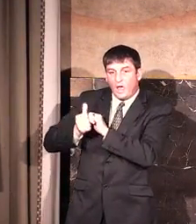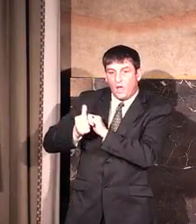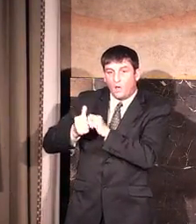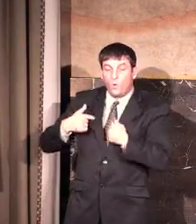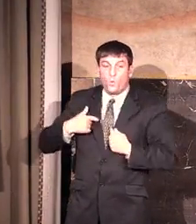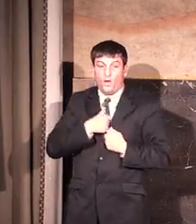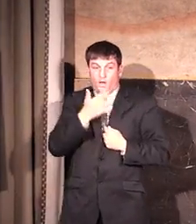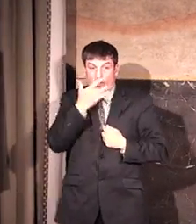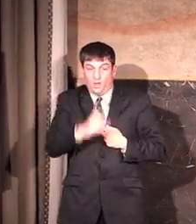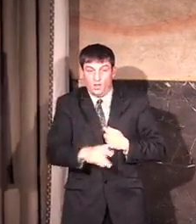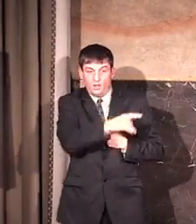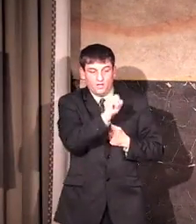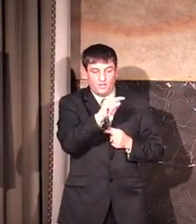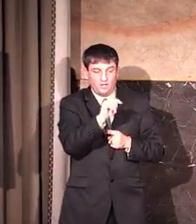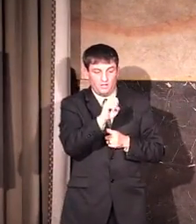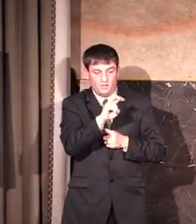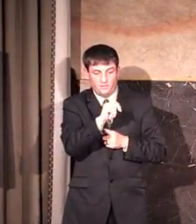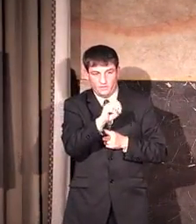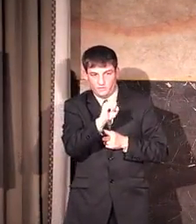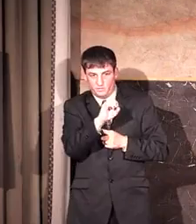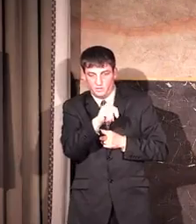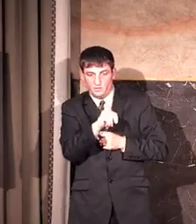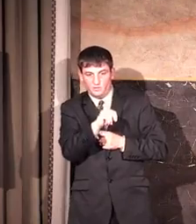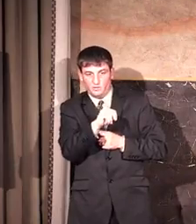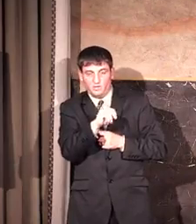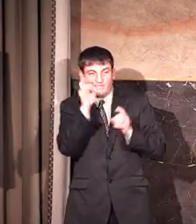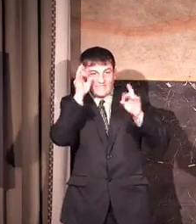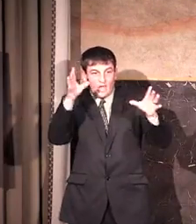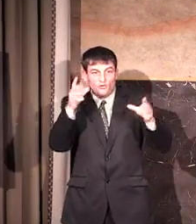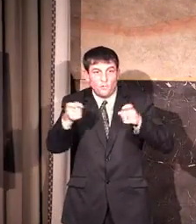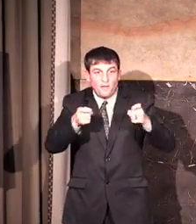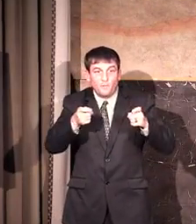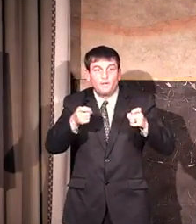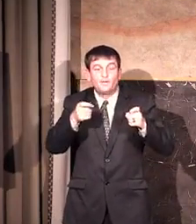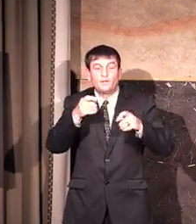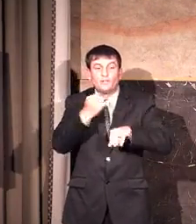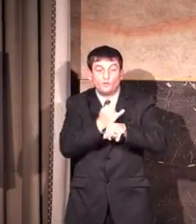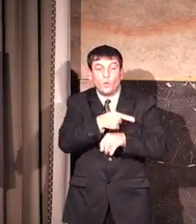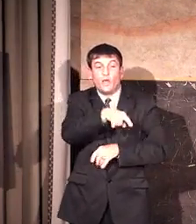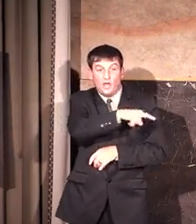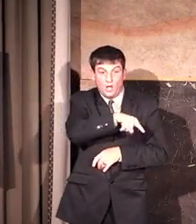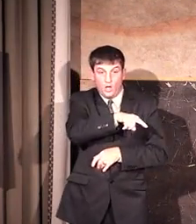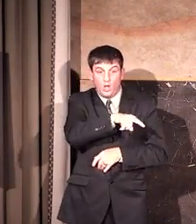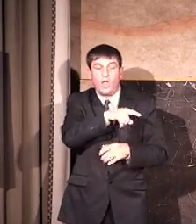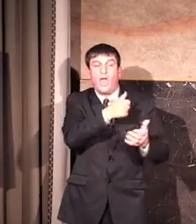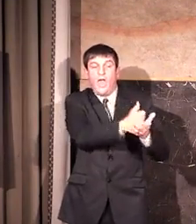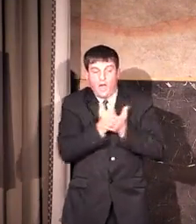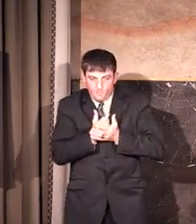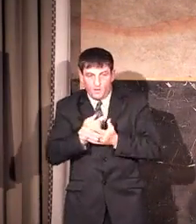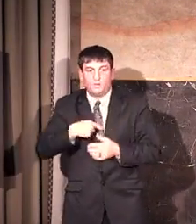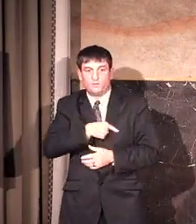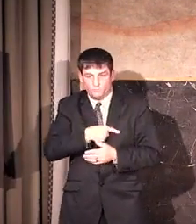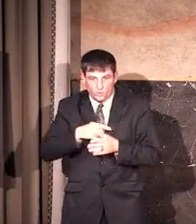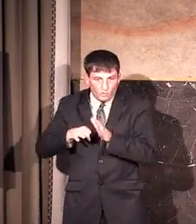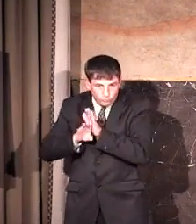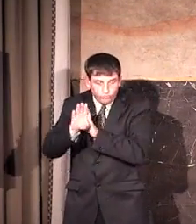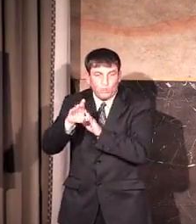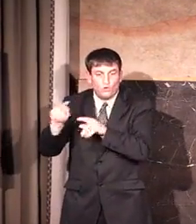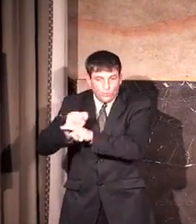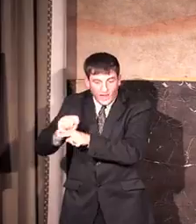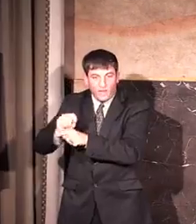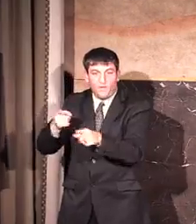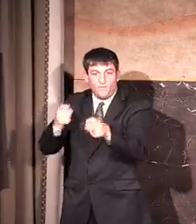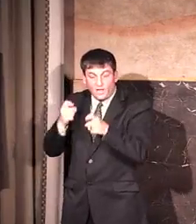Stevenson Disaster Management Institute that's able to help us with bringing in this workforce, training people up quickly. We think getting the next numbers after